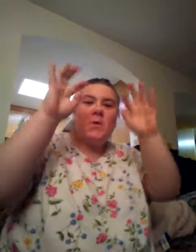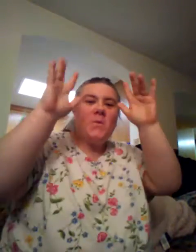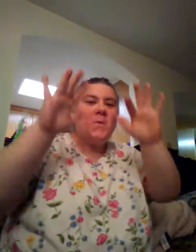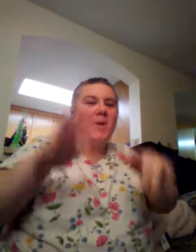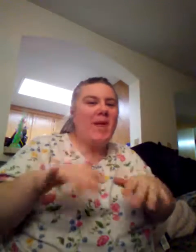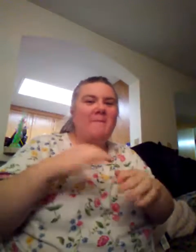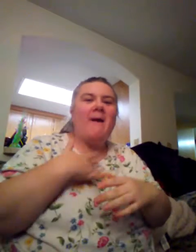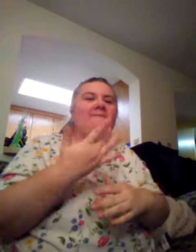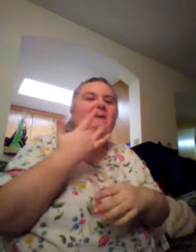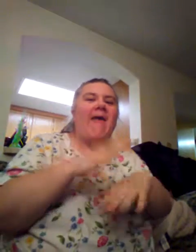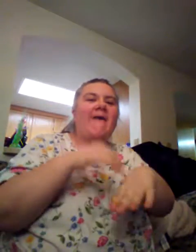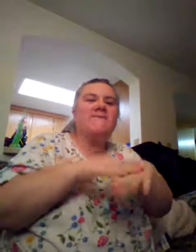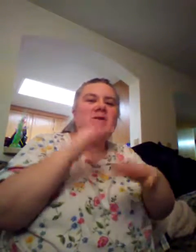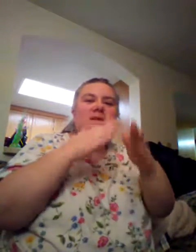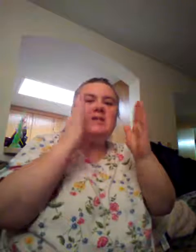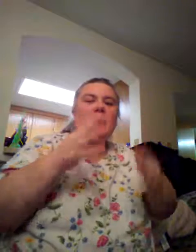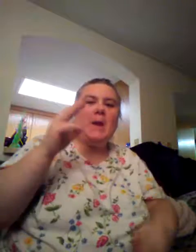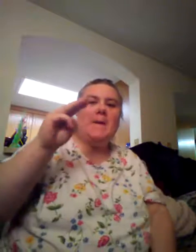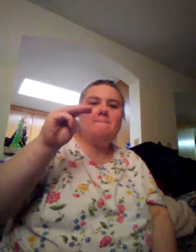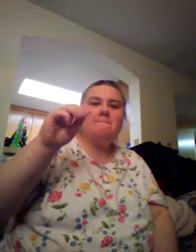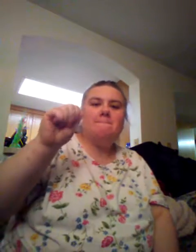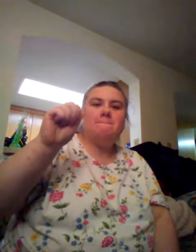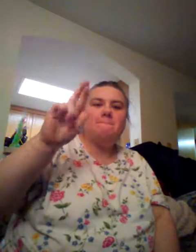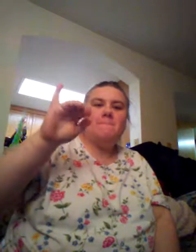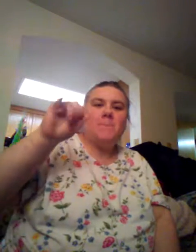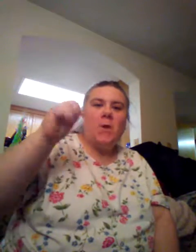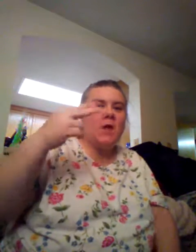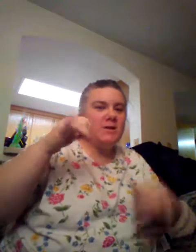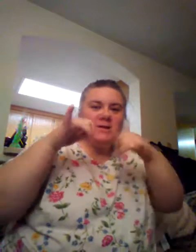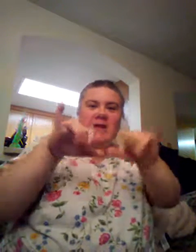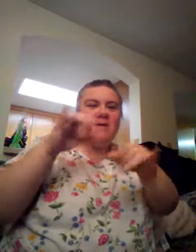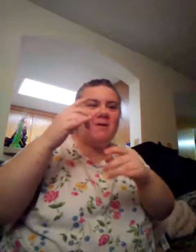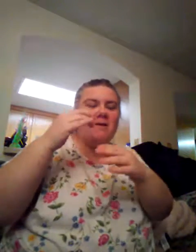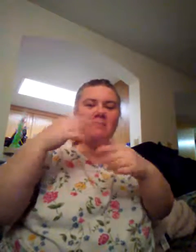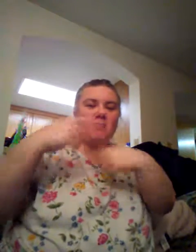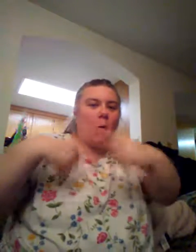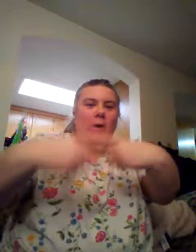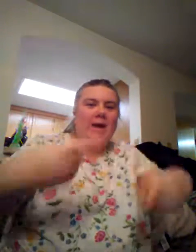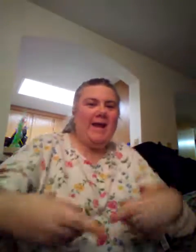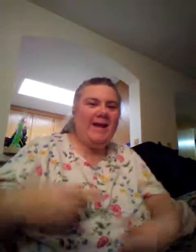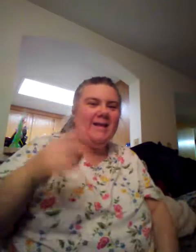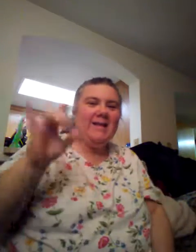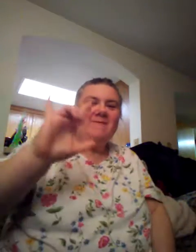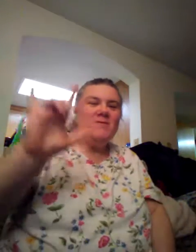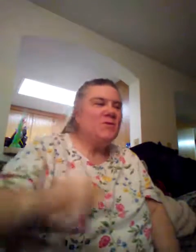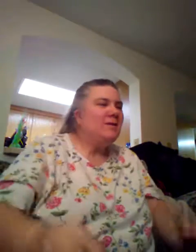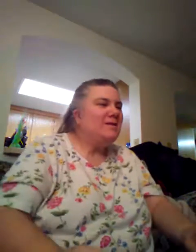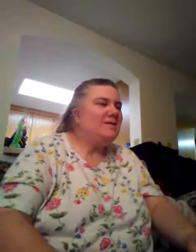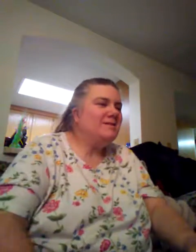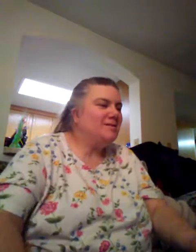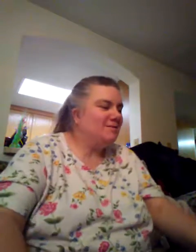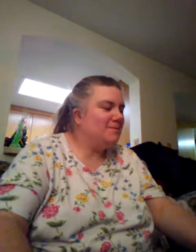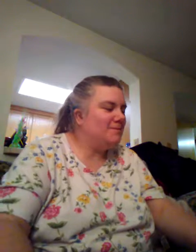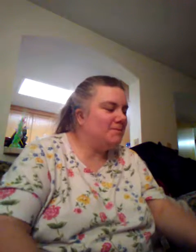We are going to be doing it. We are going be doing it. We are going